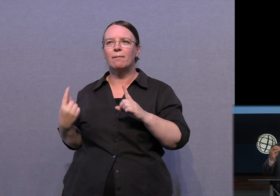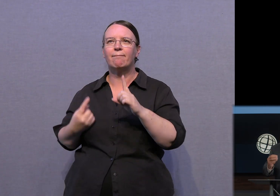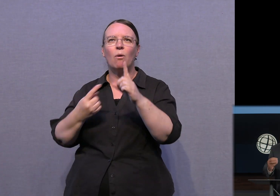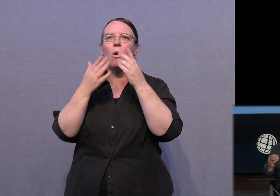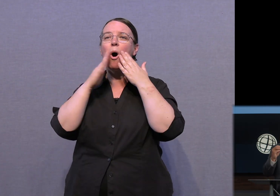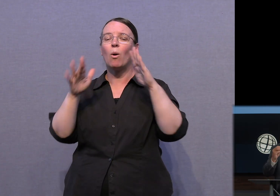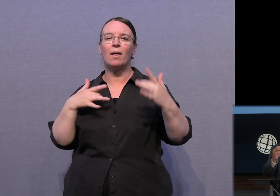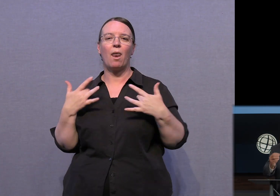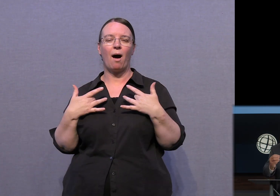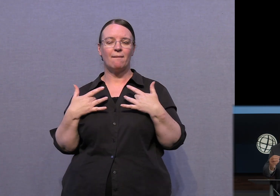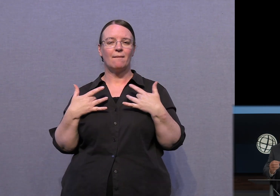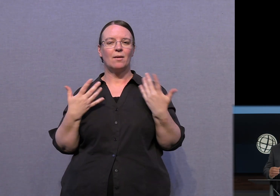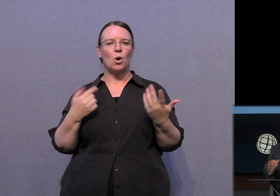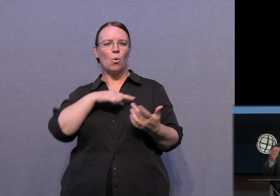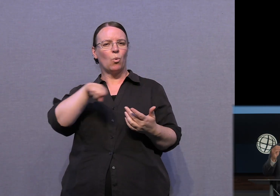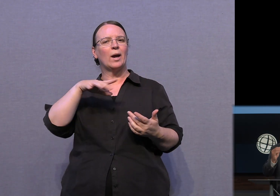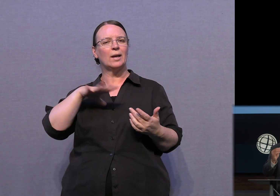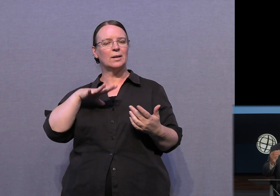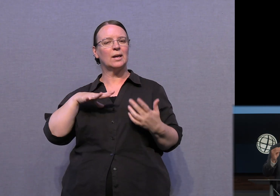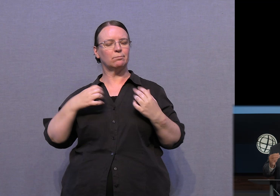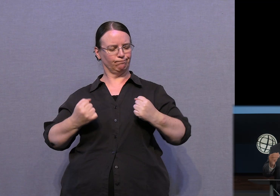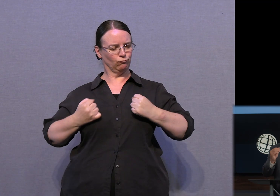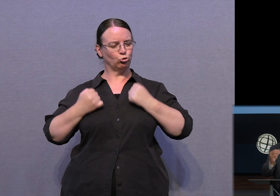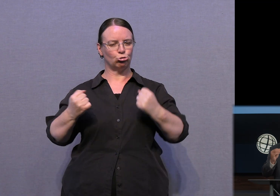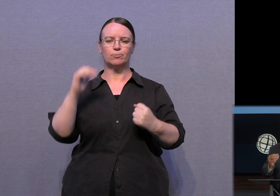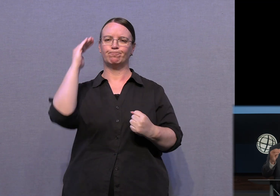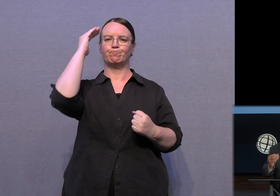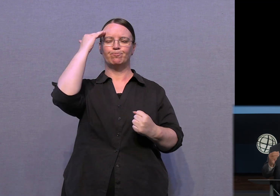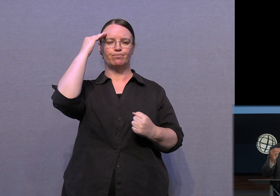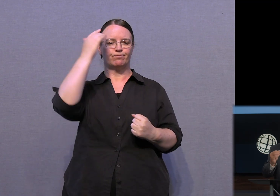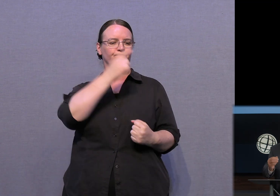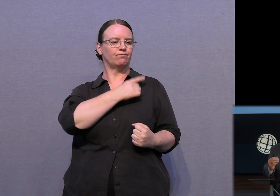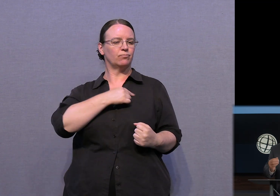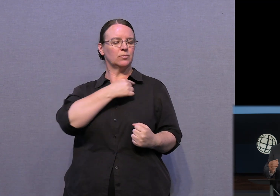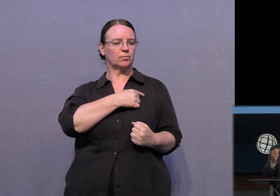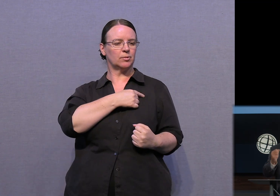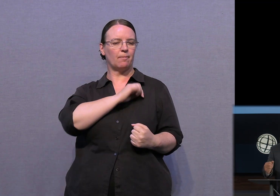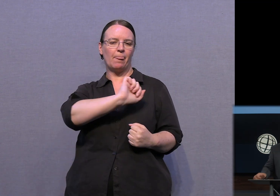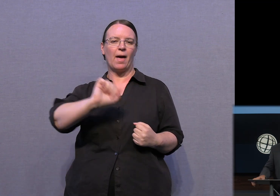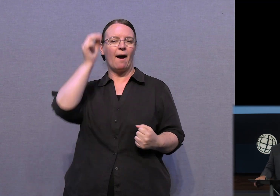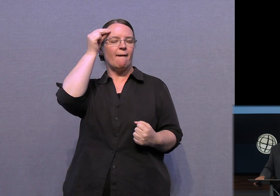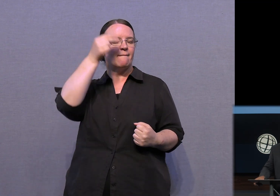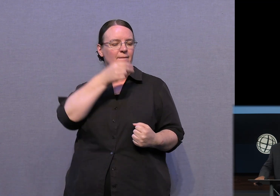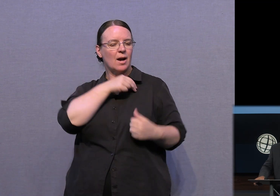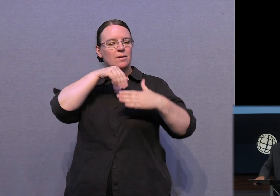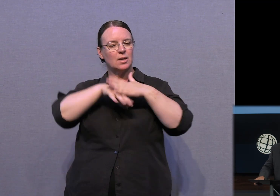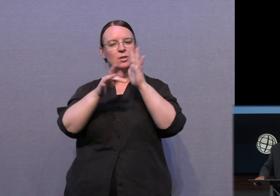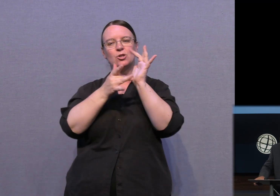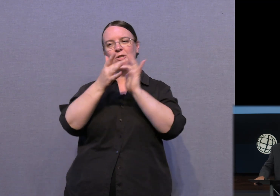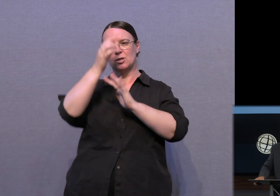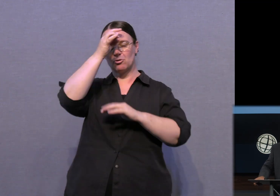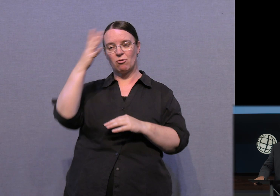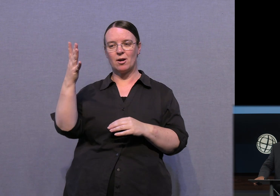must rise to the occasion. We must put our faith in the Lord Jesus Christ, and we must follow God's